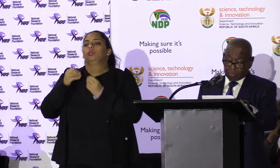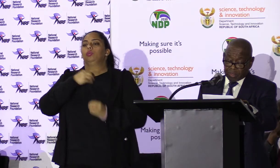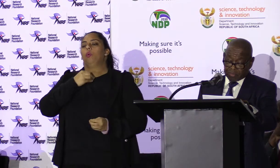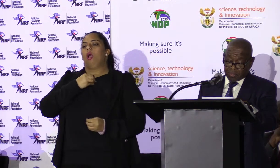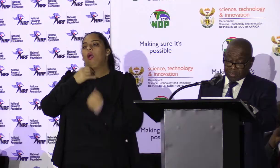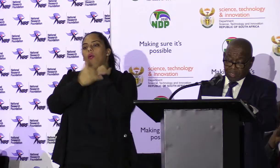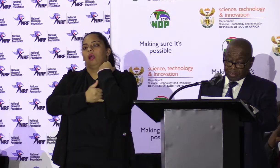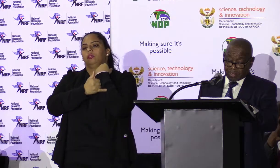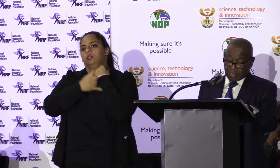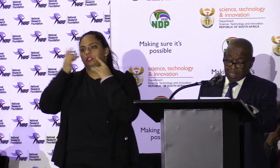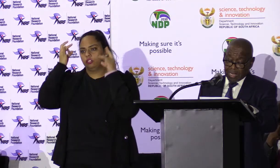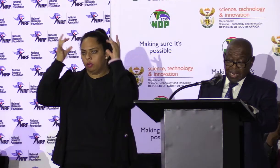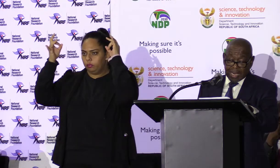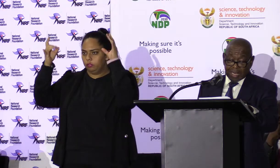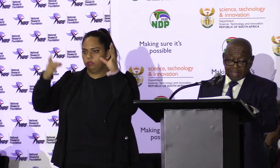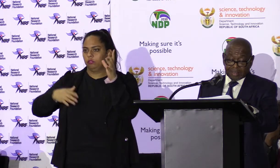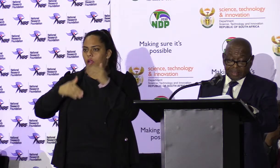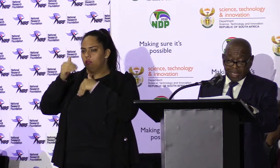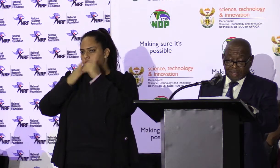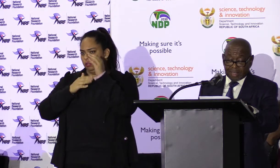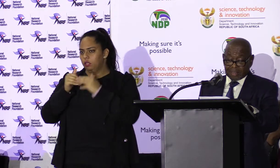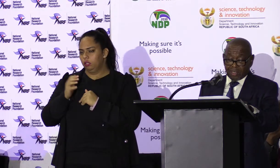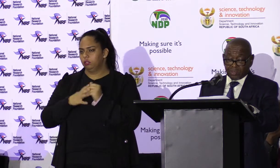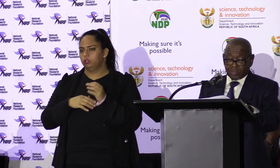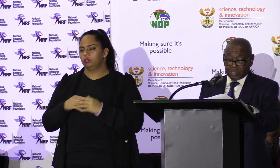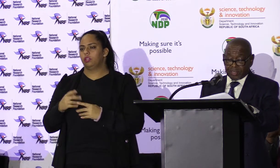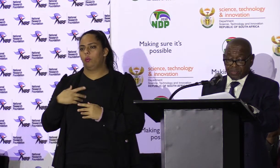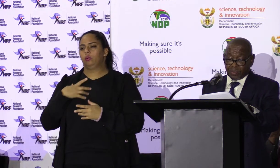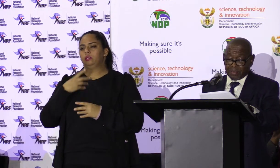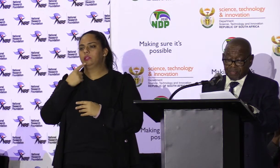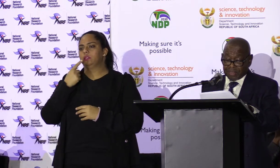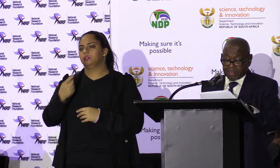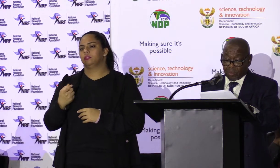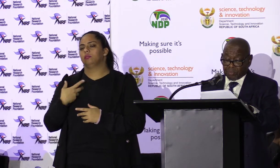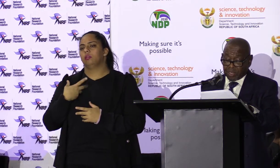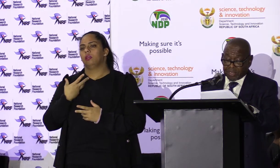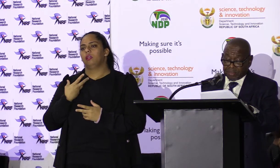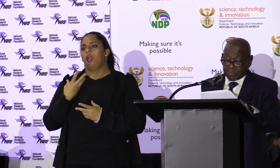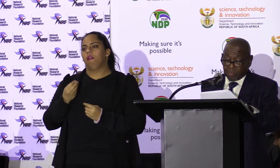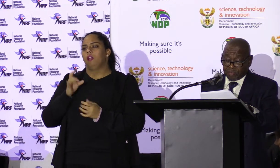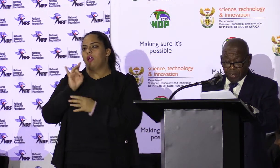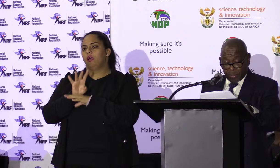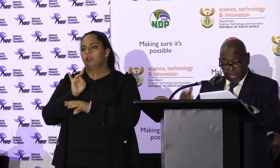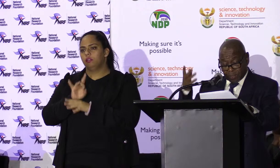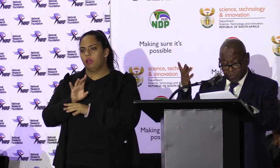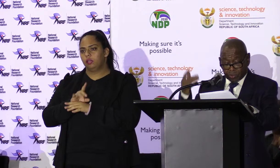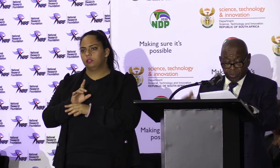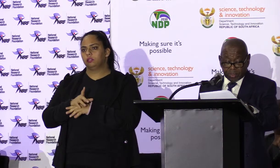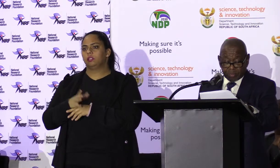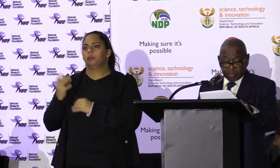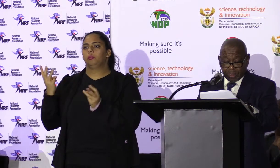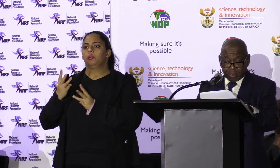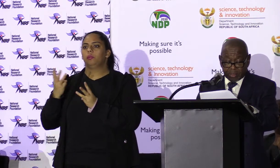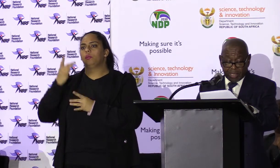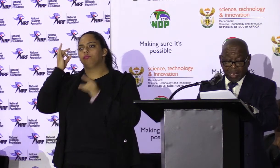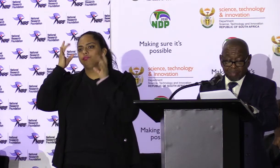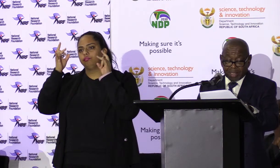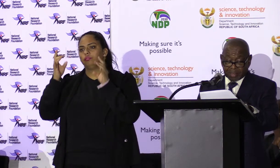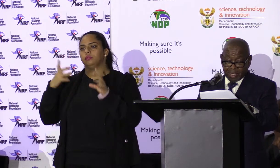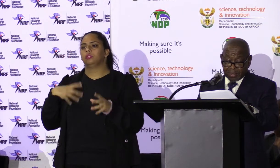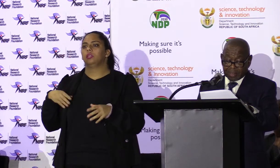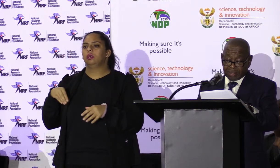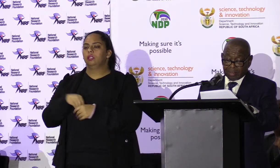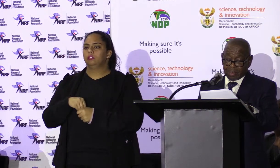country's astronomy infrastructure. And as stated, they also serve to advance the objectives of our astro-tourism